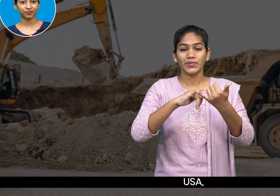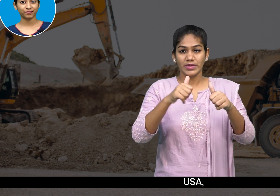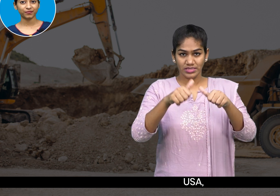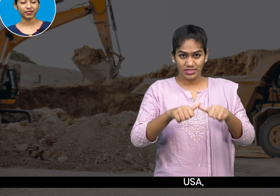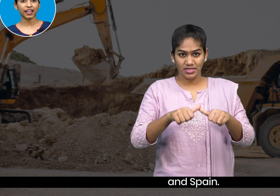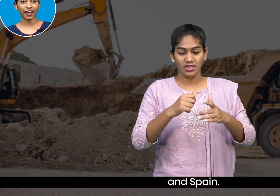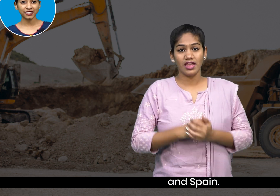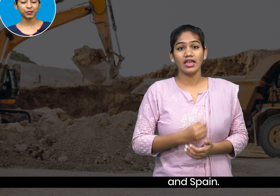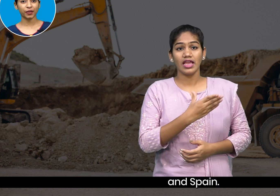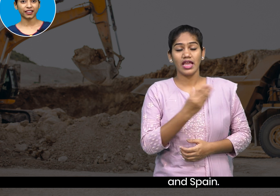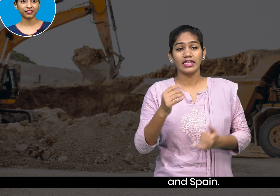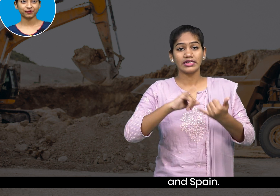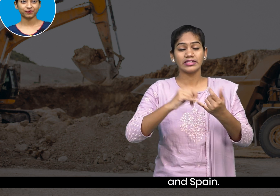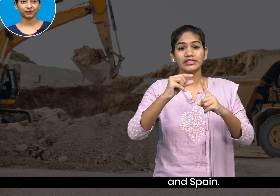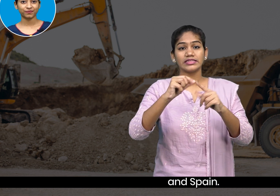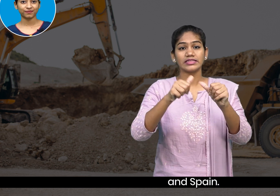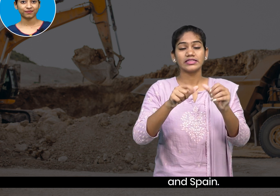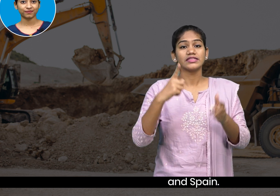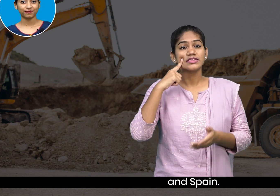USA and Spain